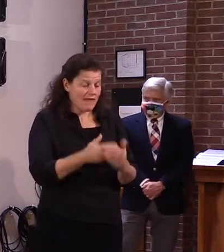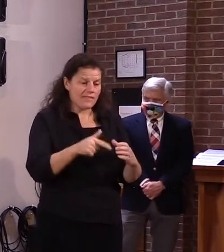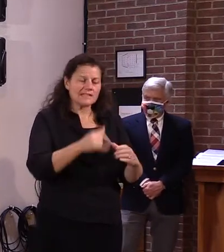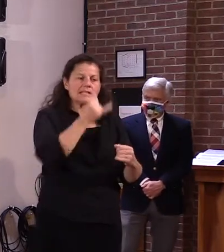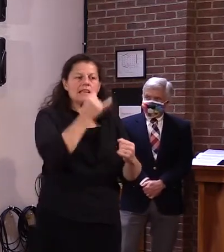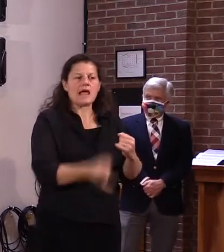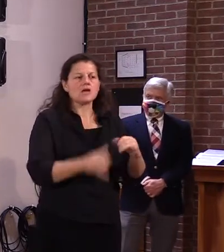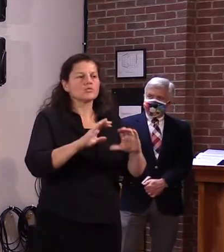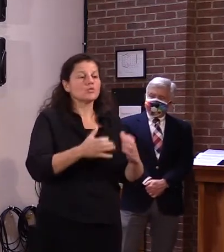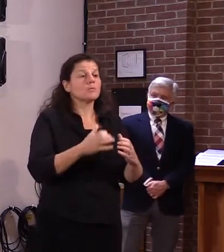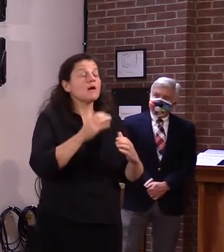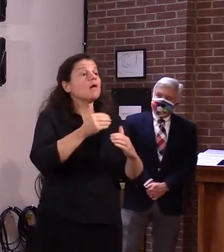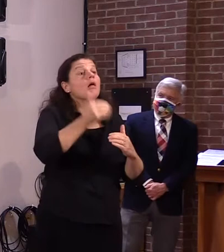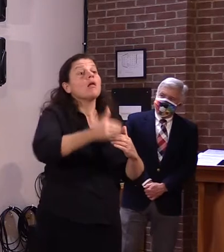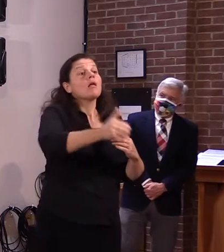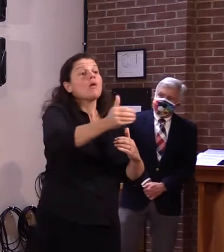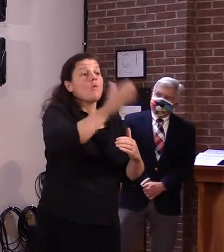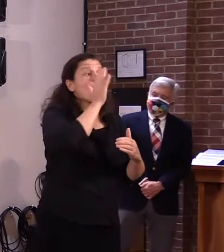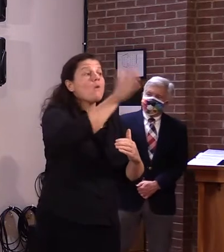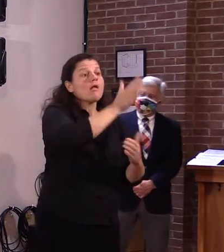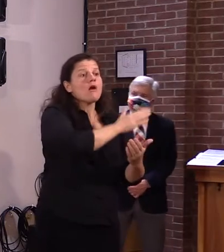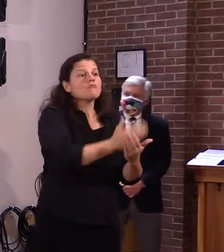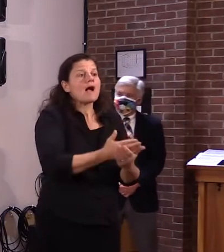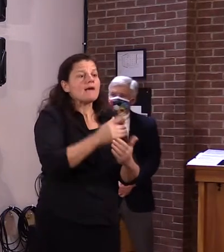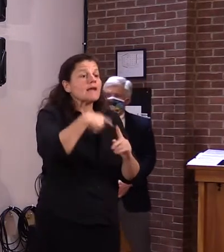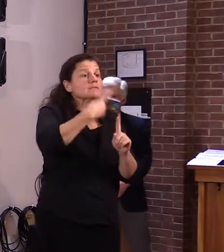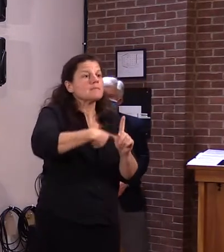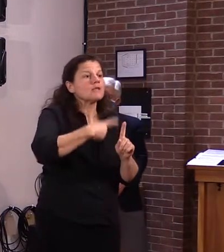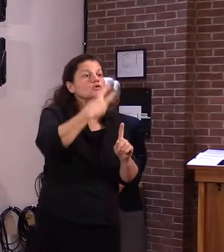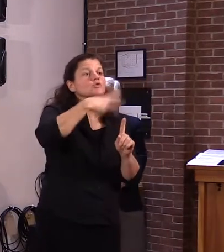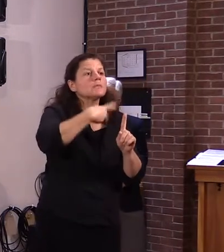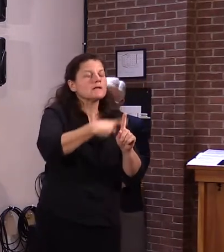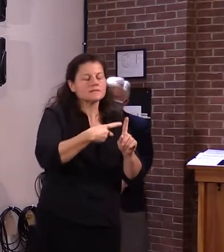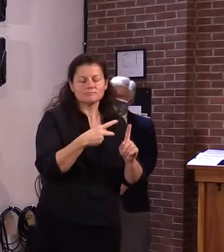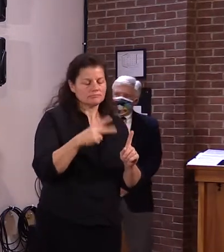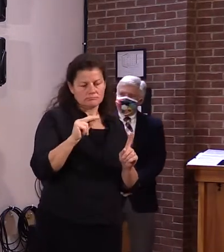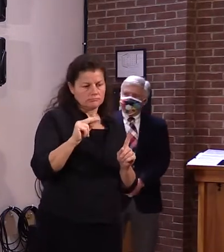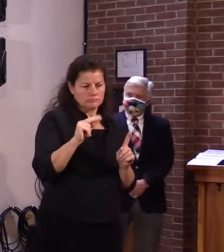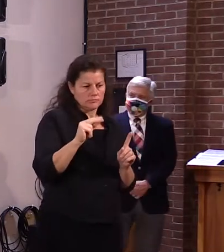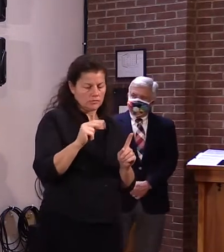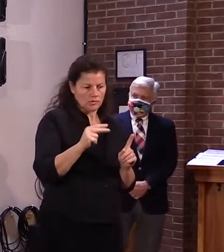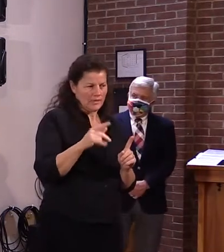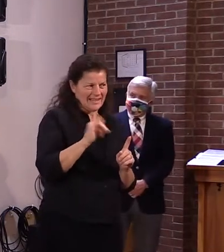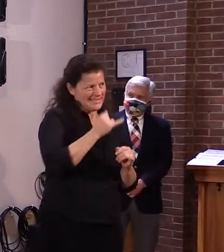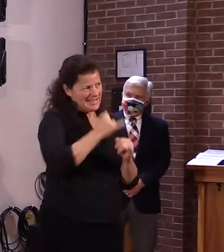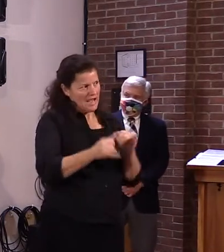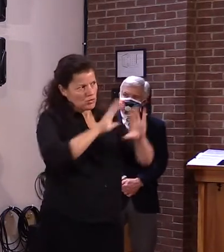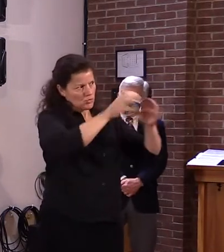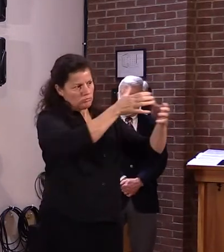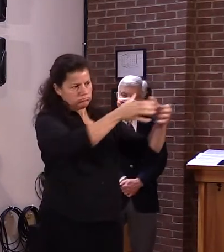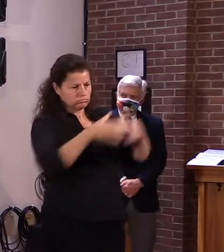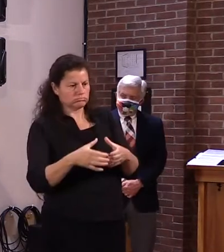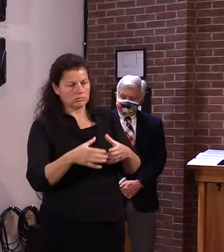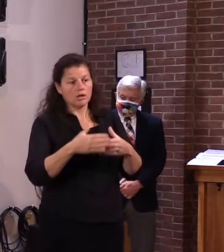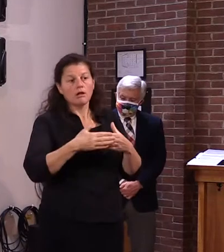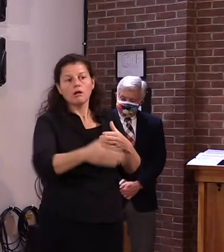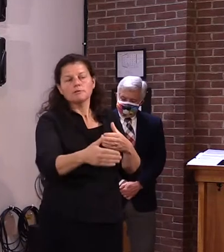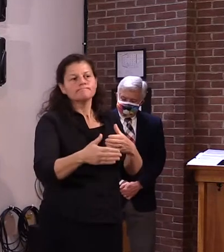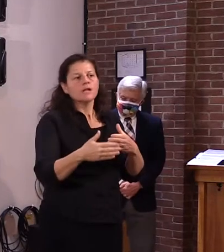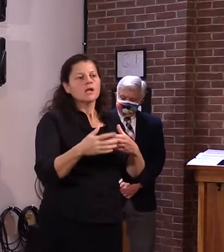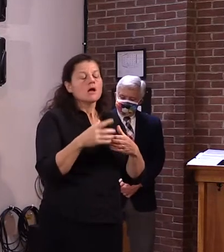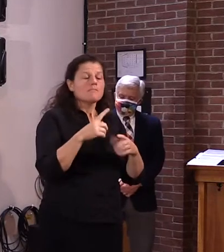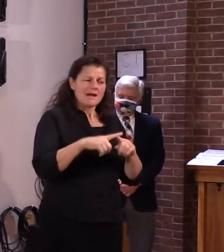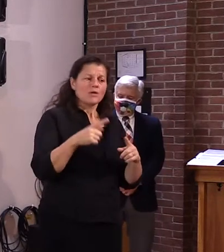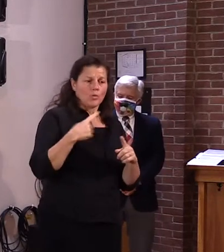season. Doesn't mean that all the rest are going home. Many stay for other activities that they're employed